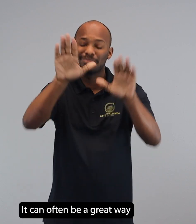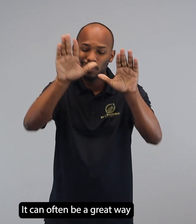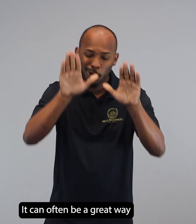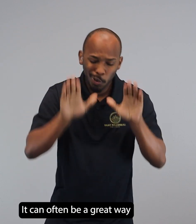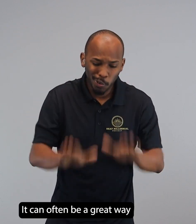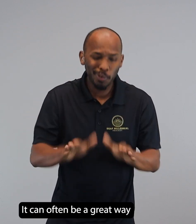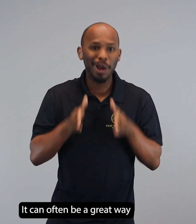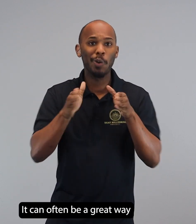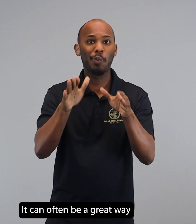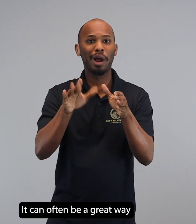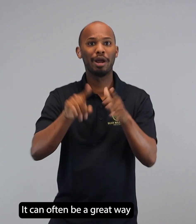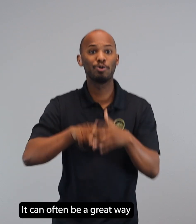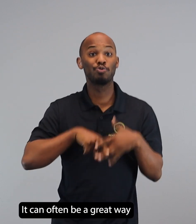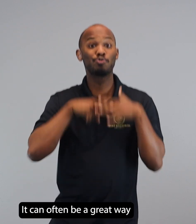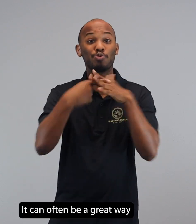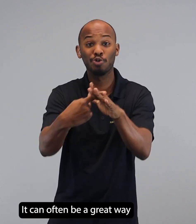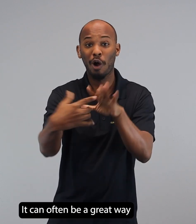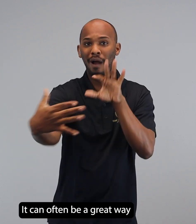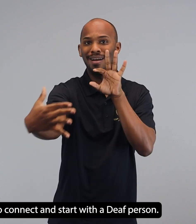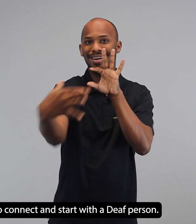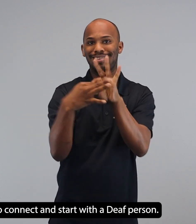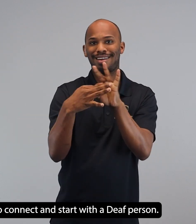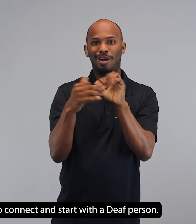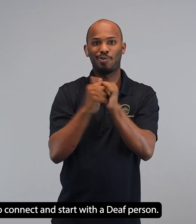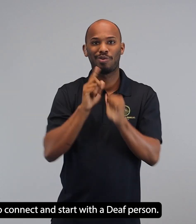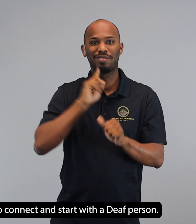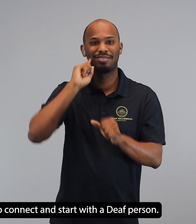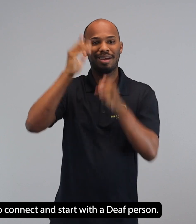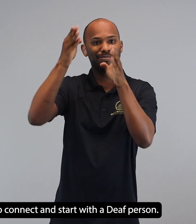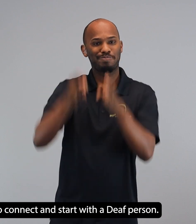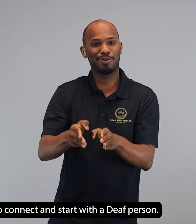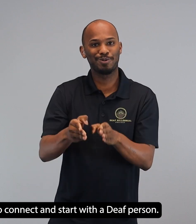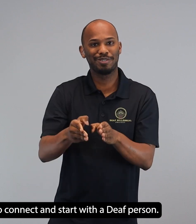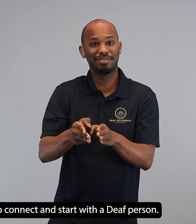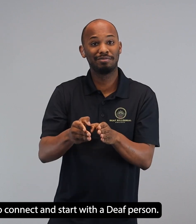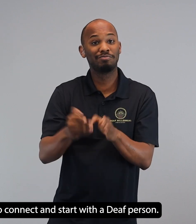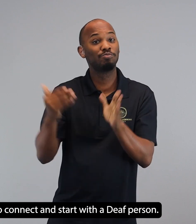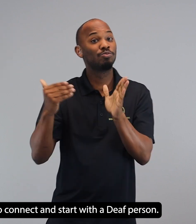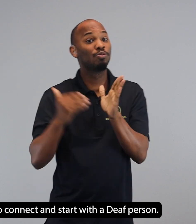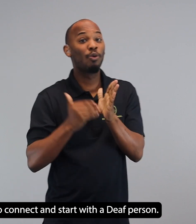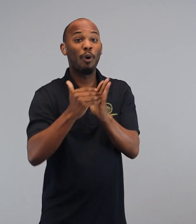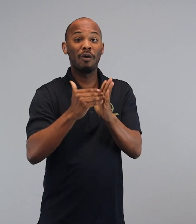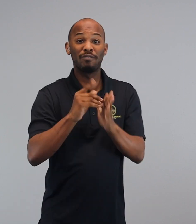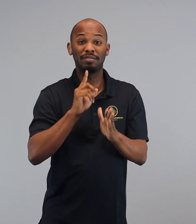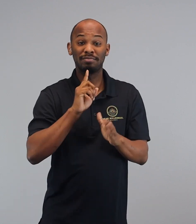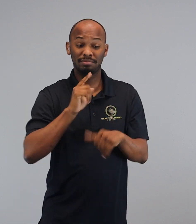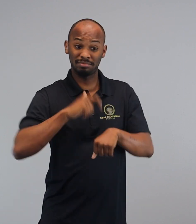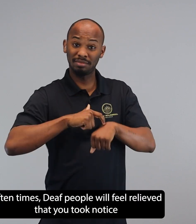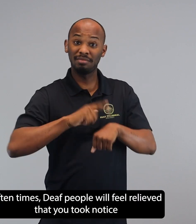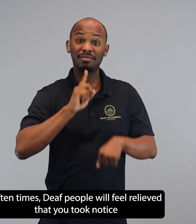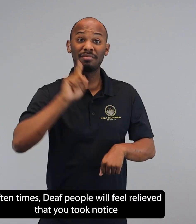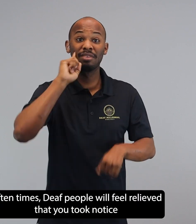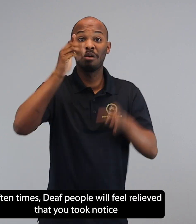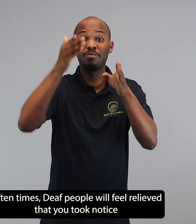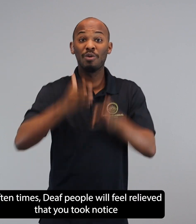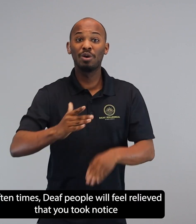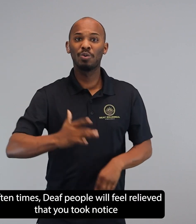This can often be a great way to connect and start with a deaf person. Oftentimes, deaf people will